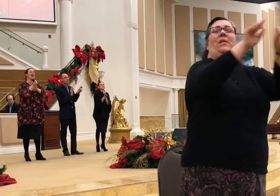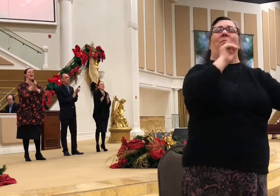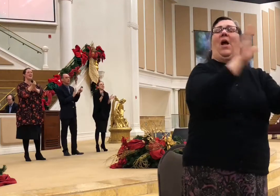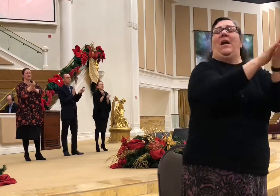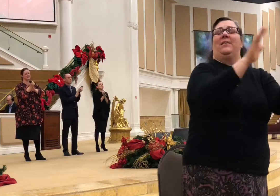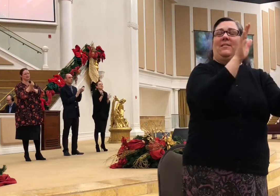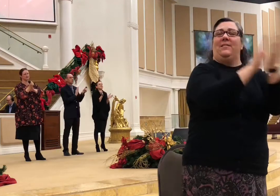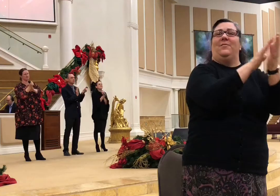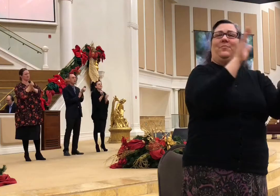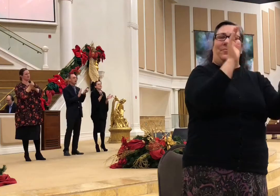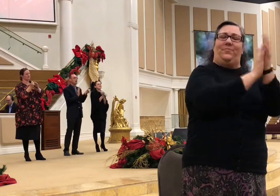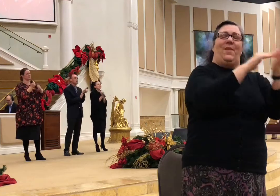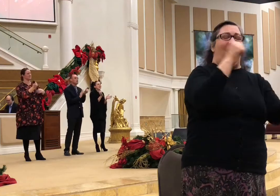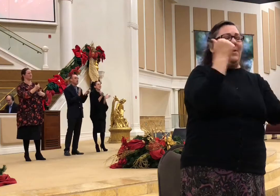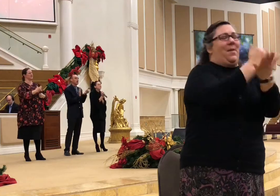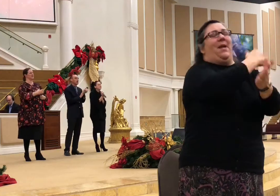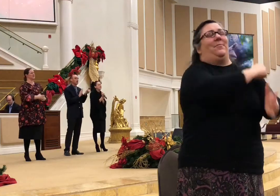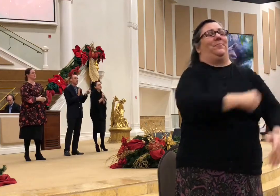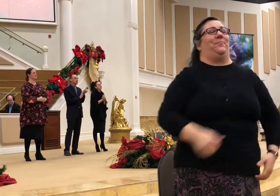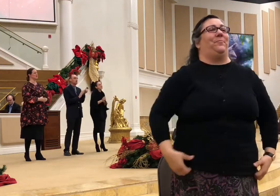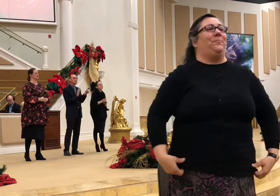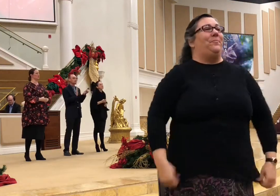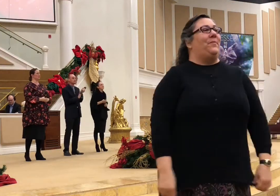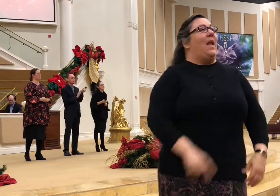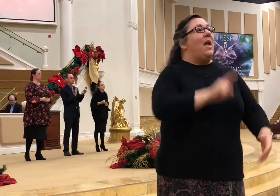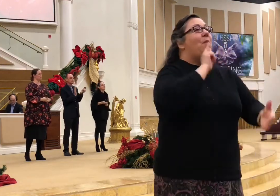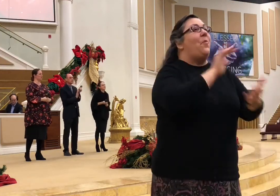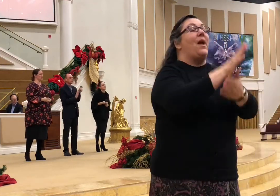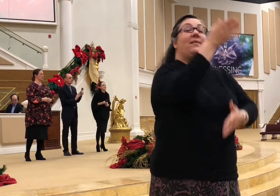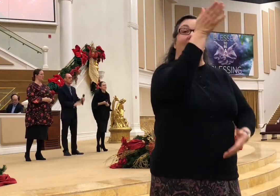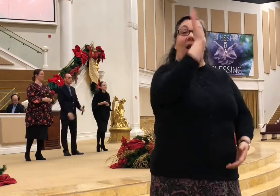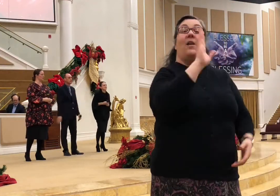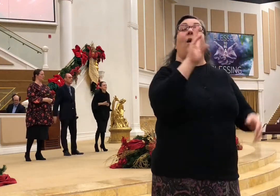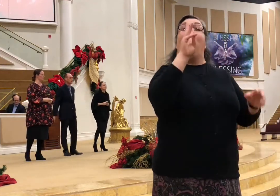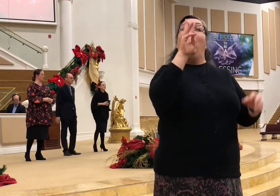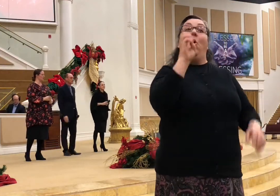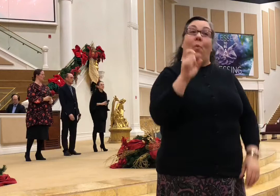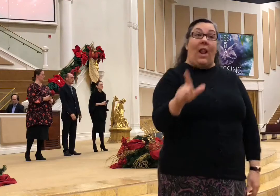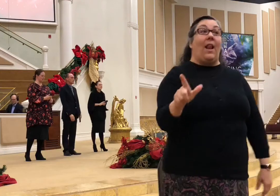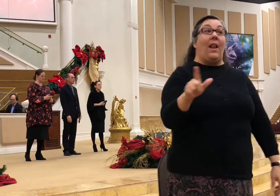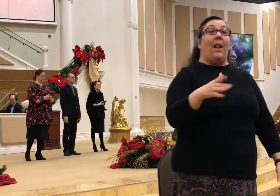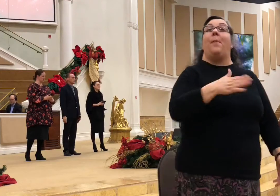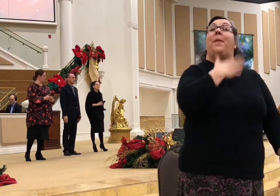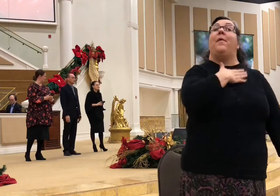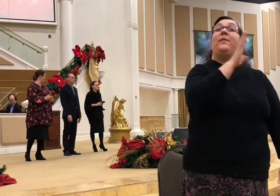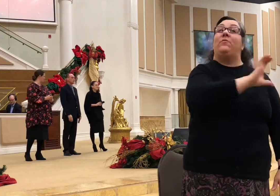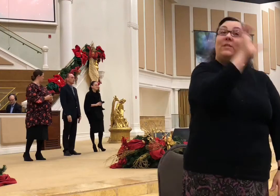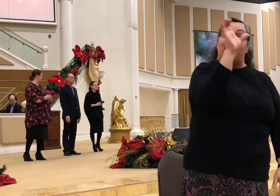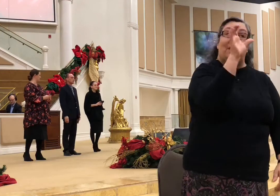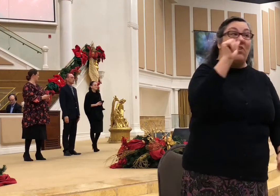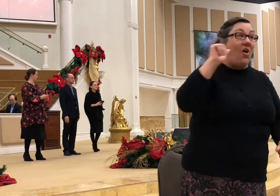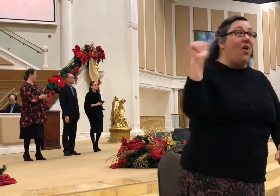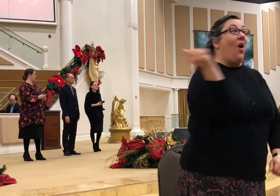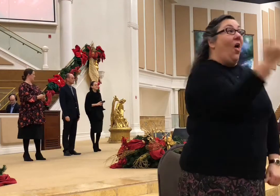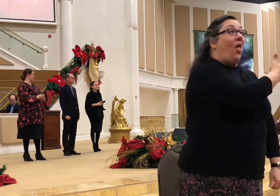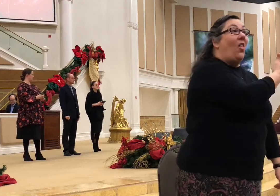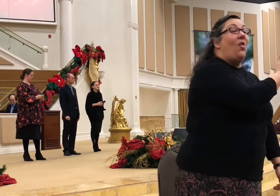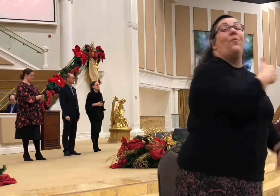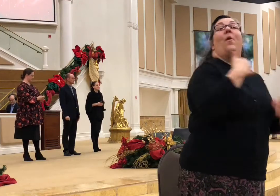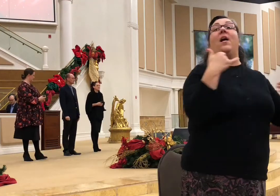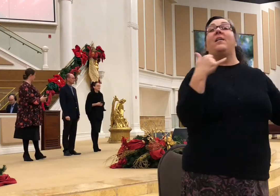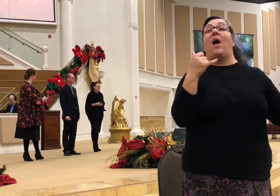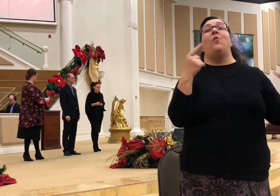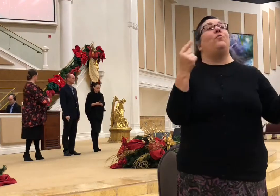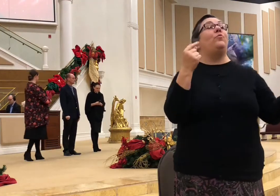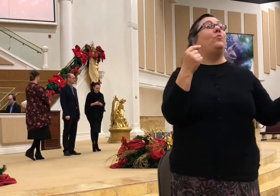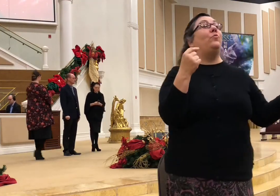praised. Amen, amen. Praise God. Well, Merry Christmas to everybody. Why don't you step